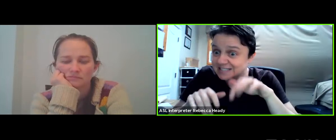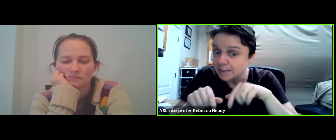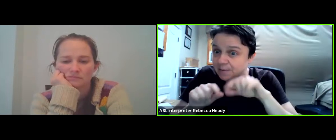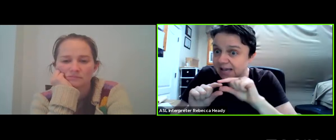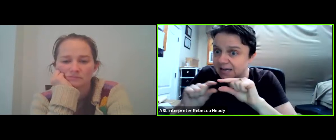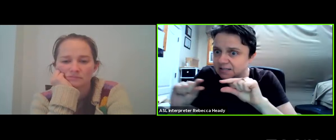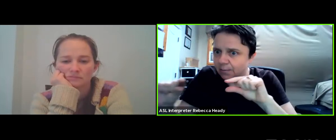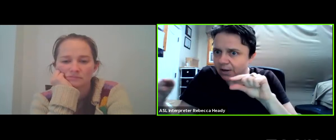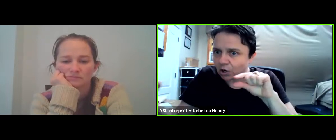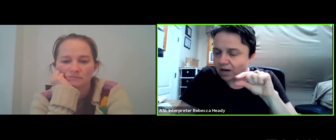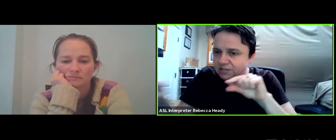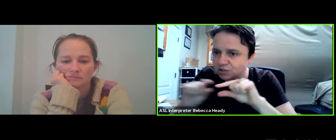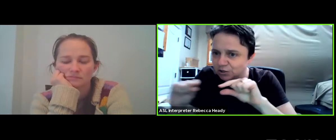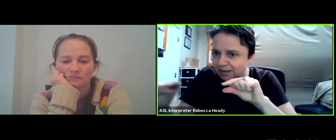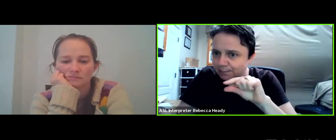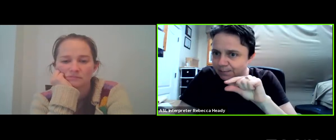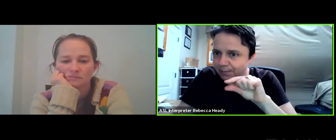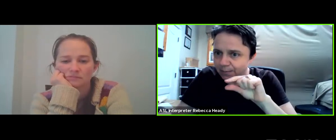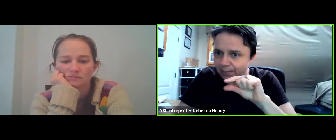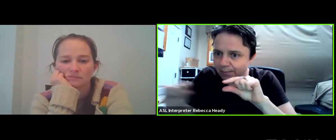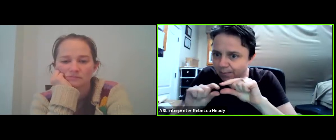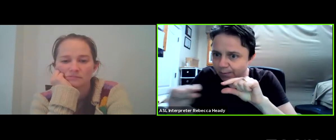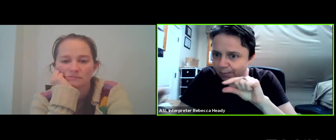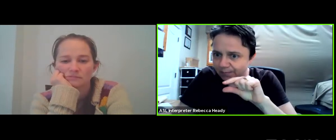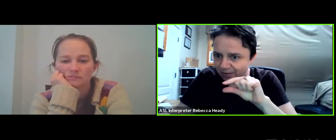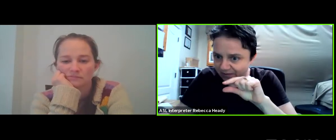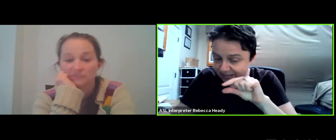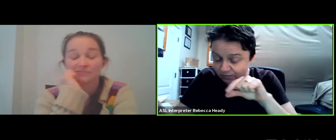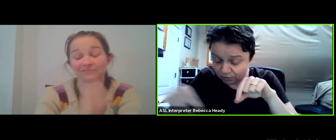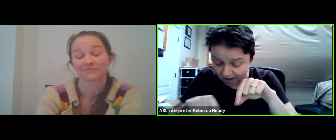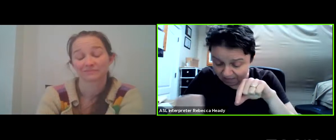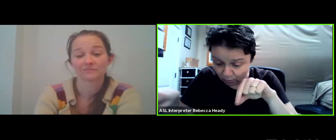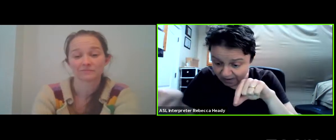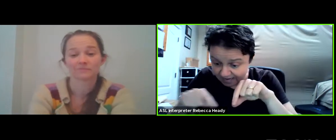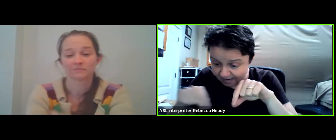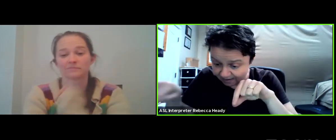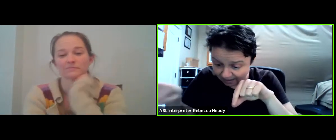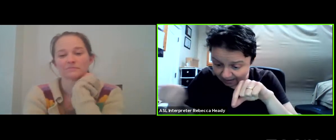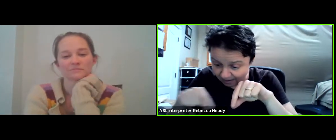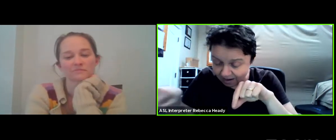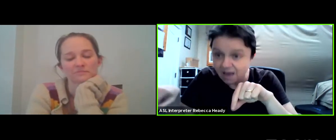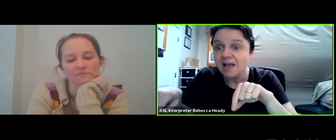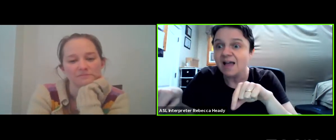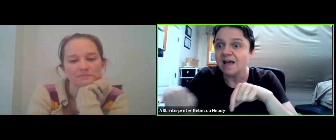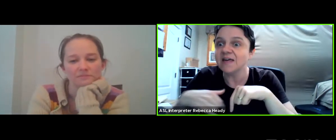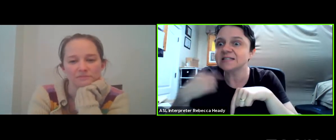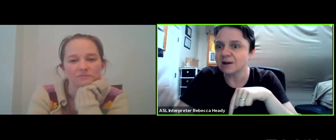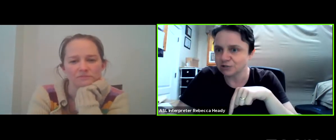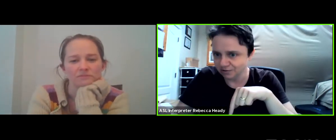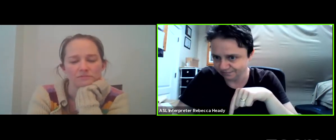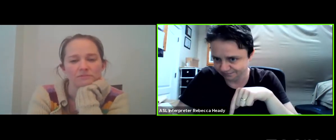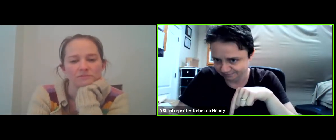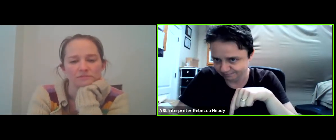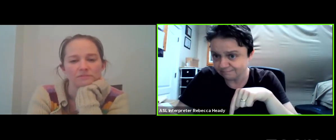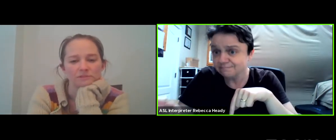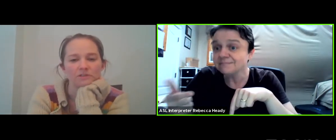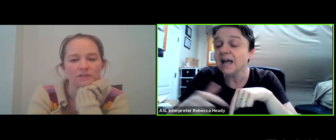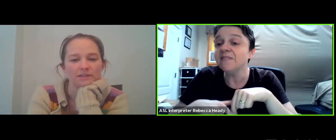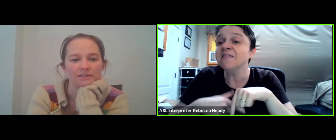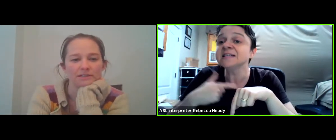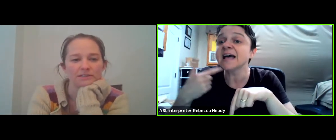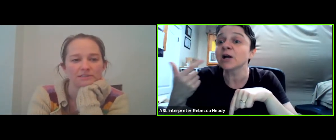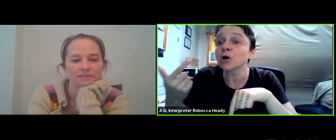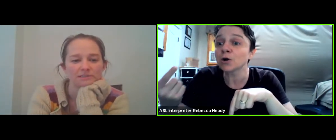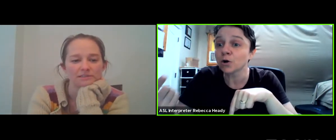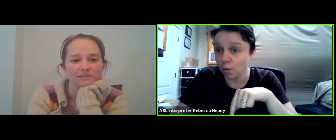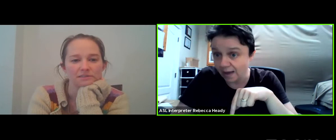relay person's typing and it's coming across their screen. Boop, boop, boop, boop, boop, boop, boop, on the T2Y, and they're reading it, la, la, la, la, la, and then it's their turn.